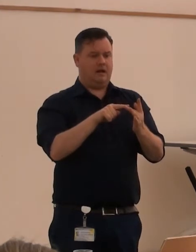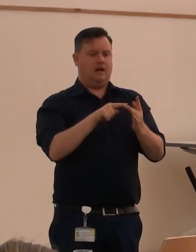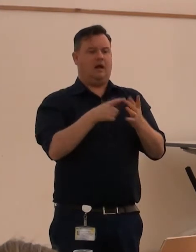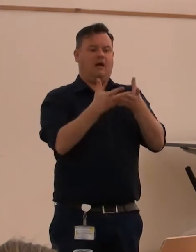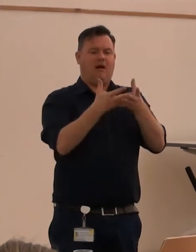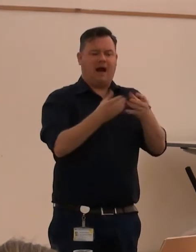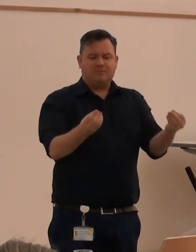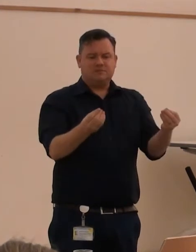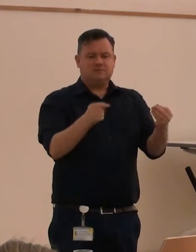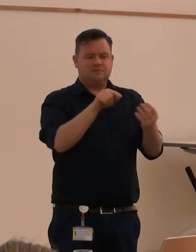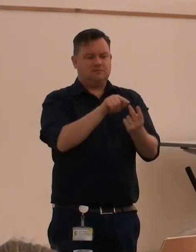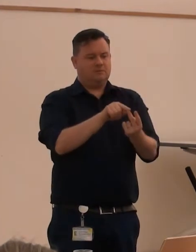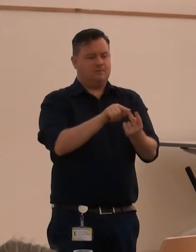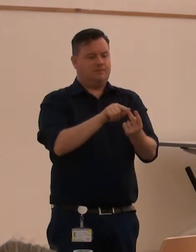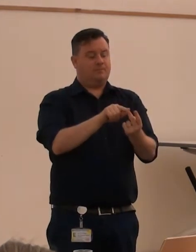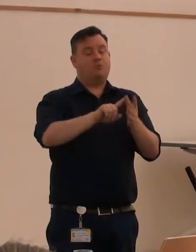absence or the